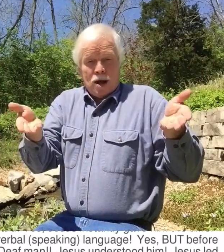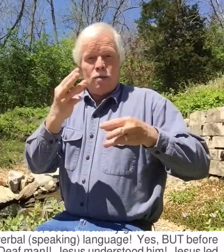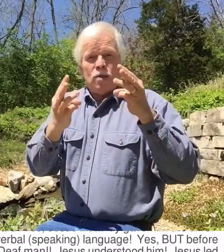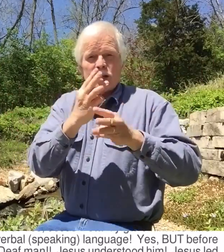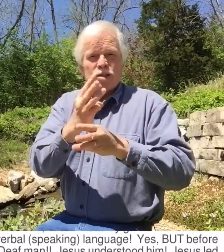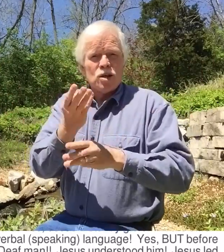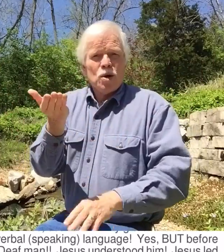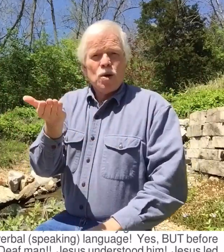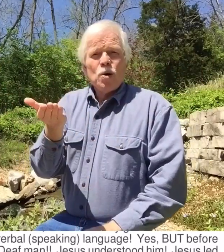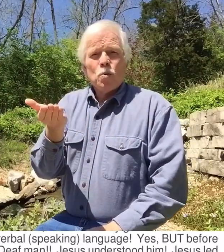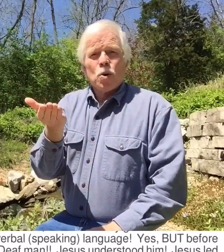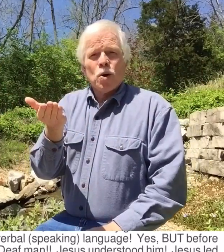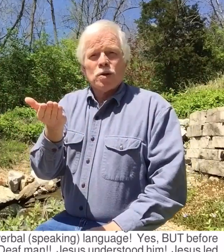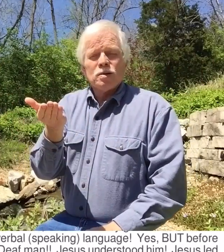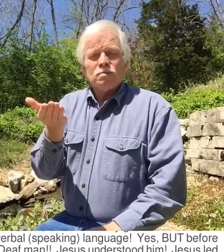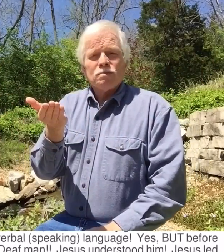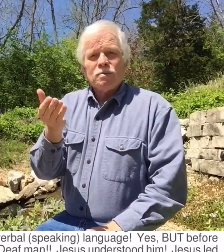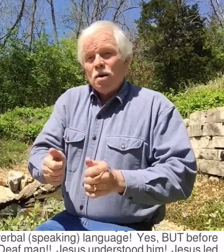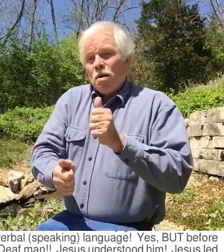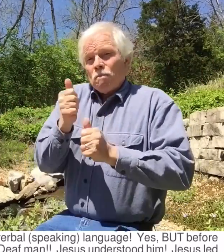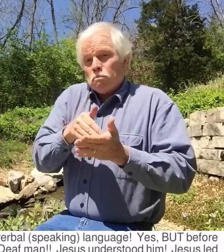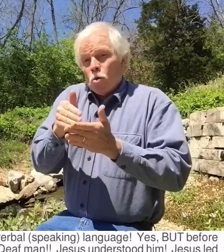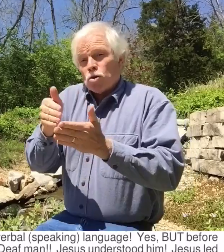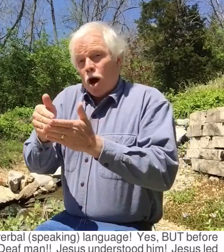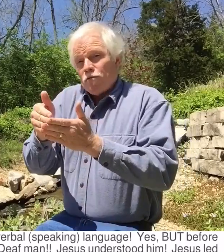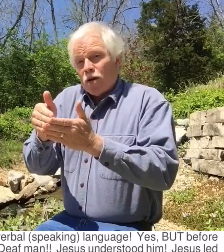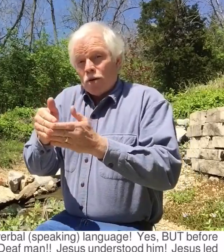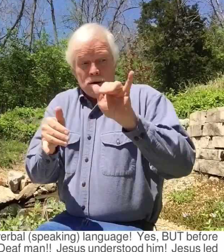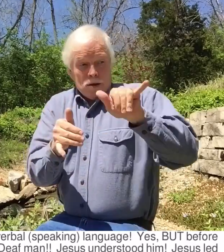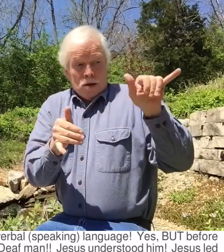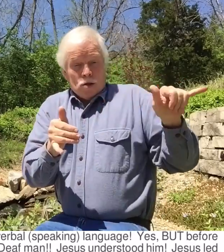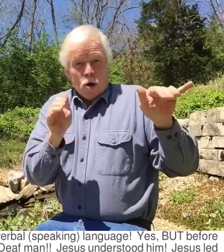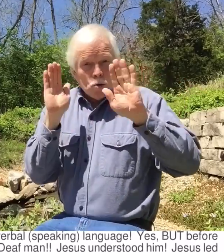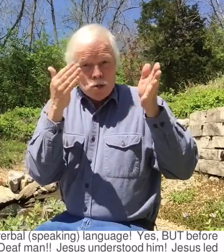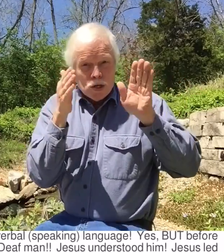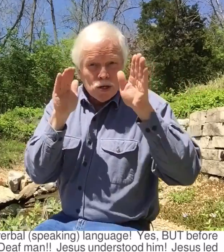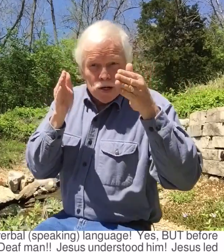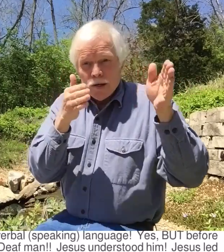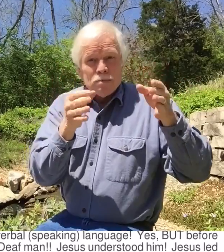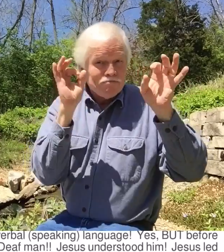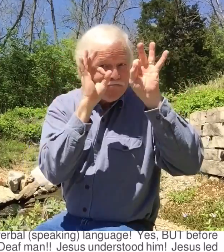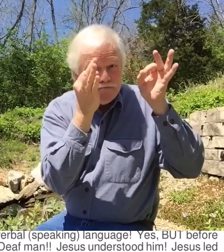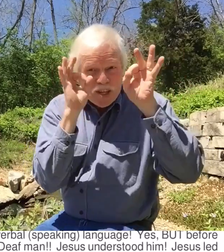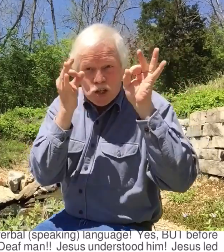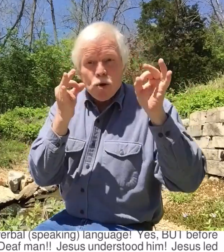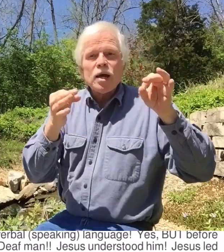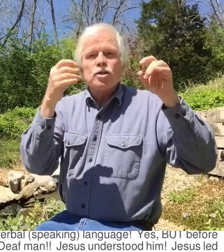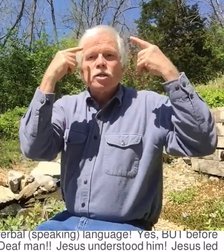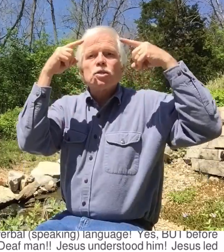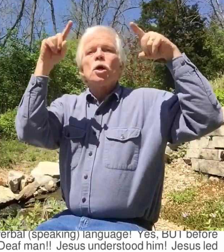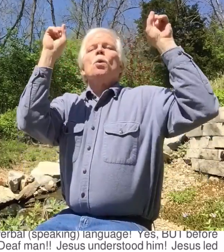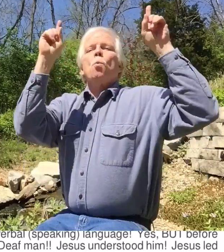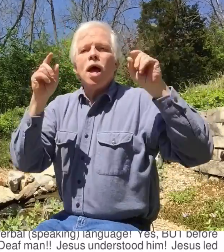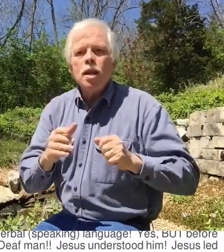in this world most often those distractions win